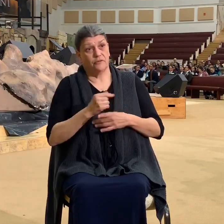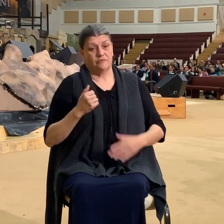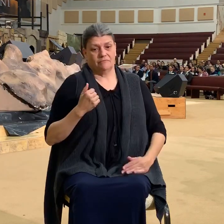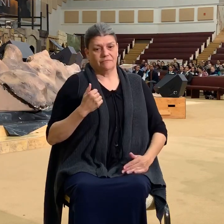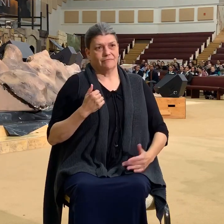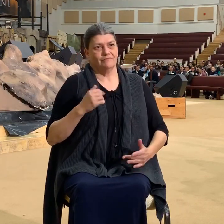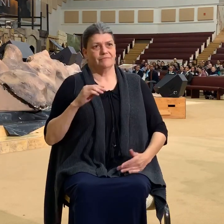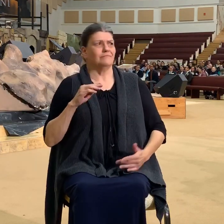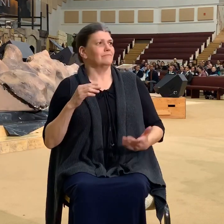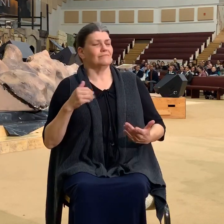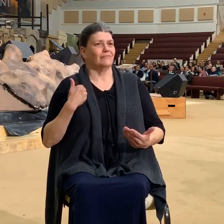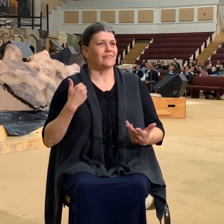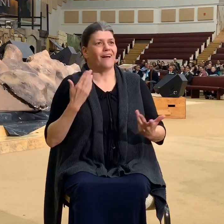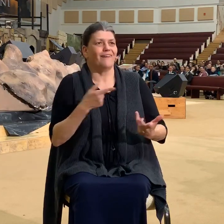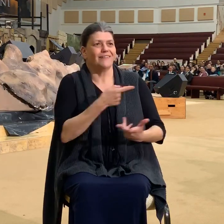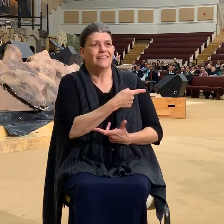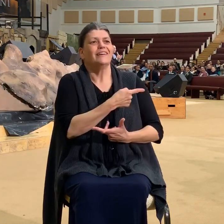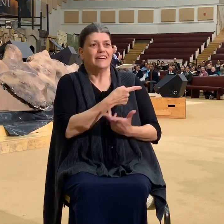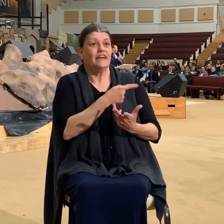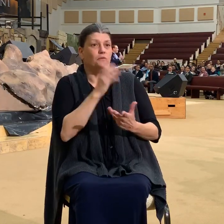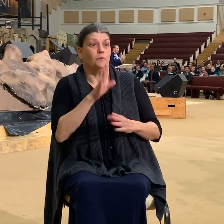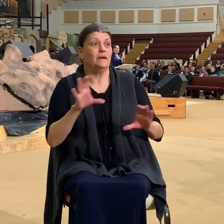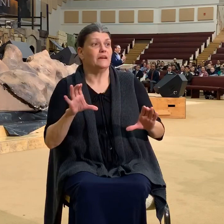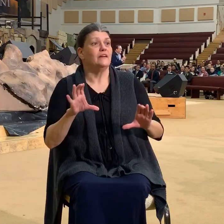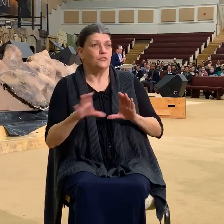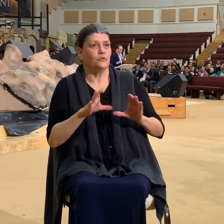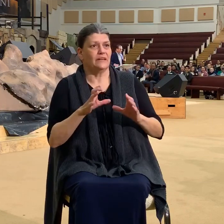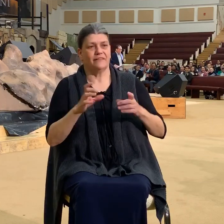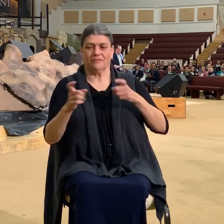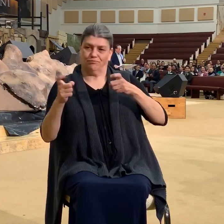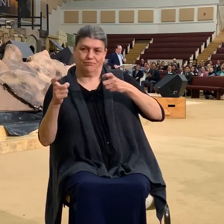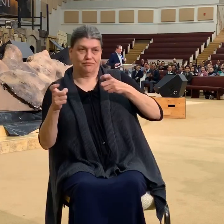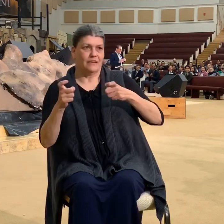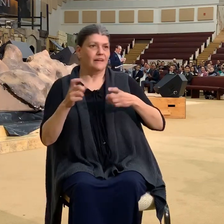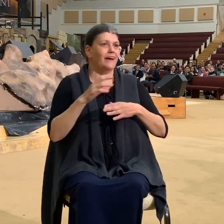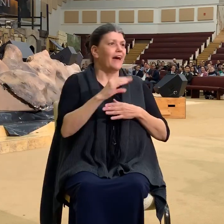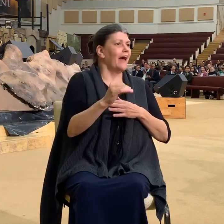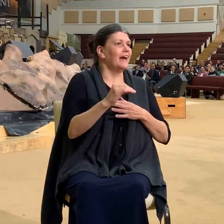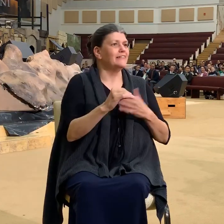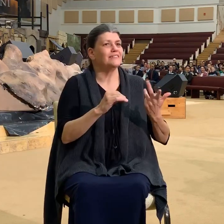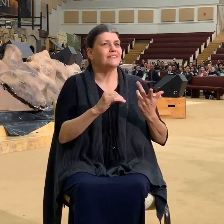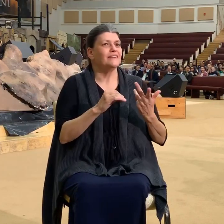Drew from Dayton, Ohio will be moderating as well, so give him a hand now.